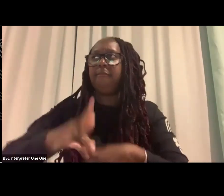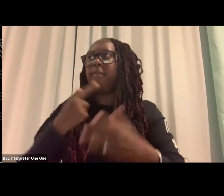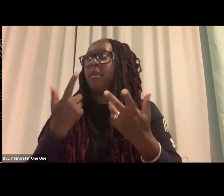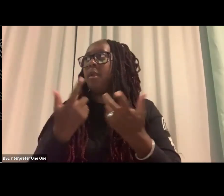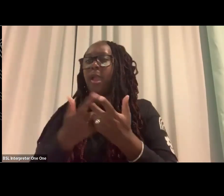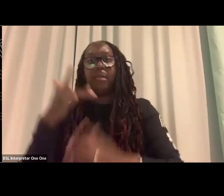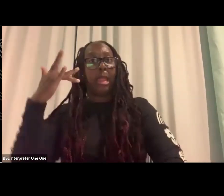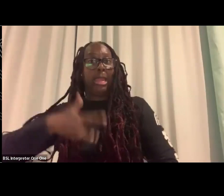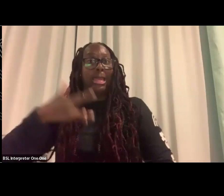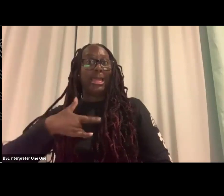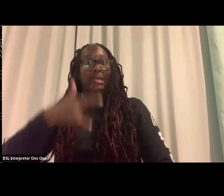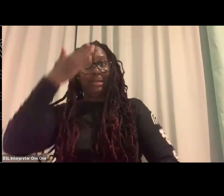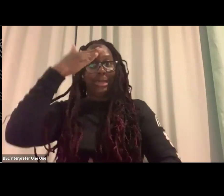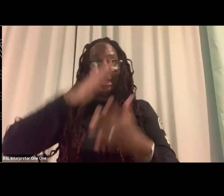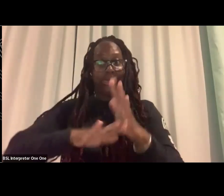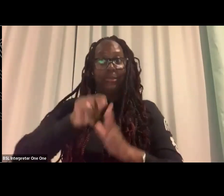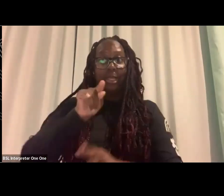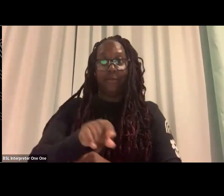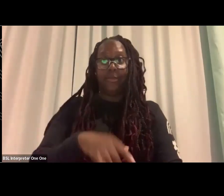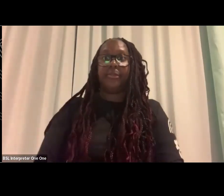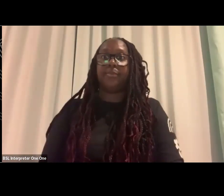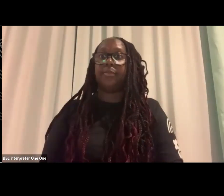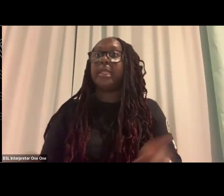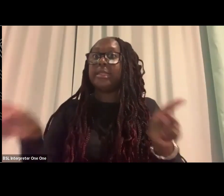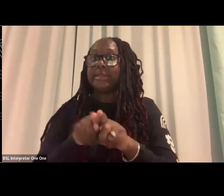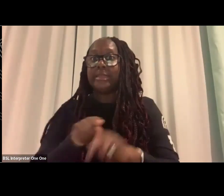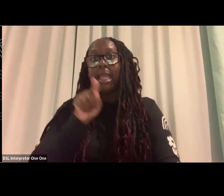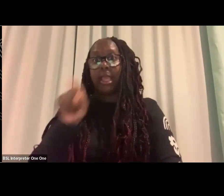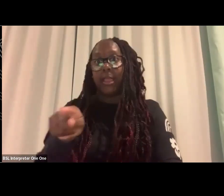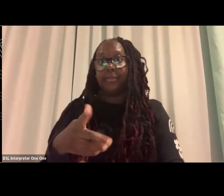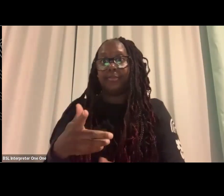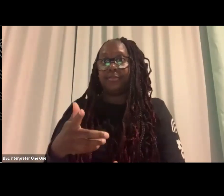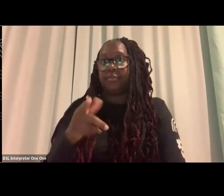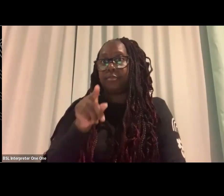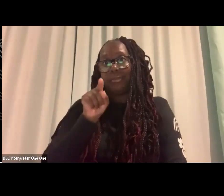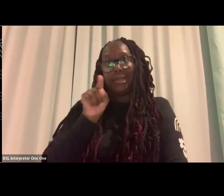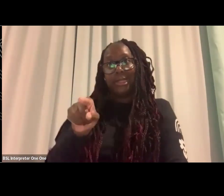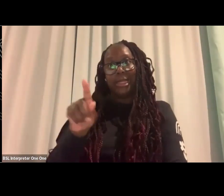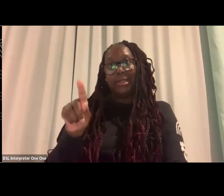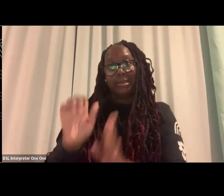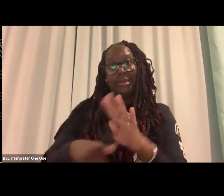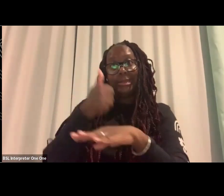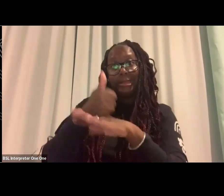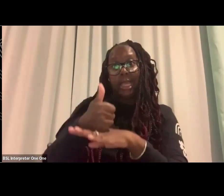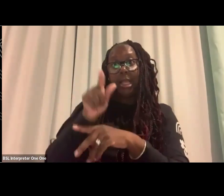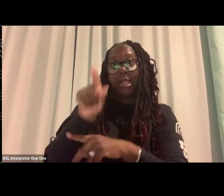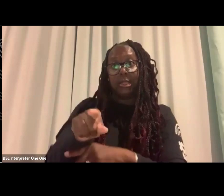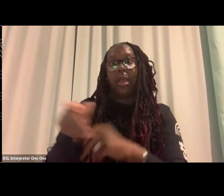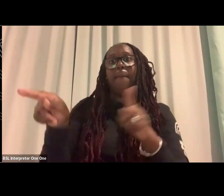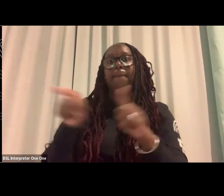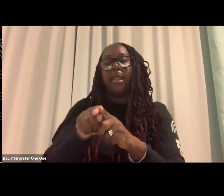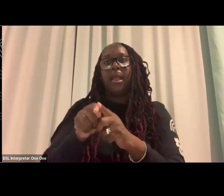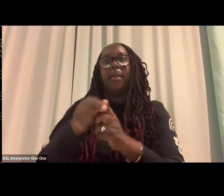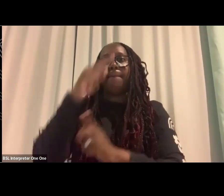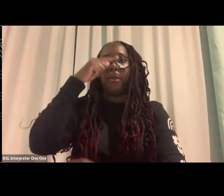of lived realities? And what Kia ora Waiora asks is that we intentionally seek to build portfolio